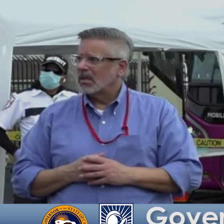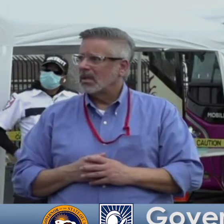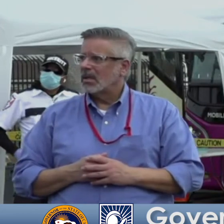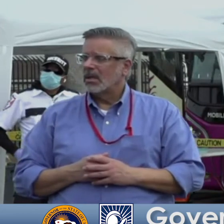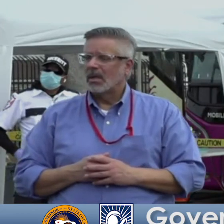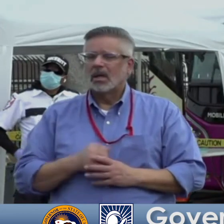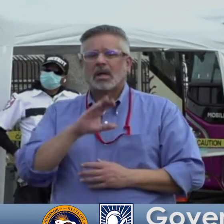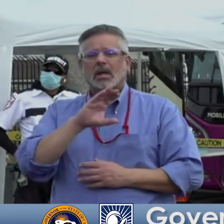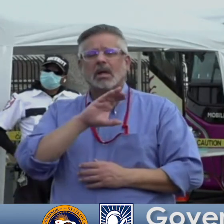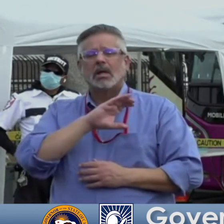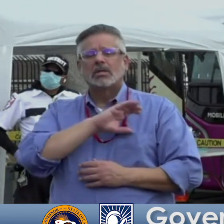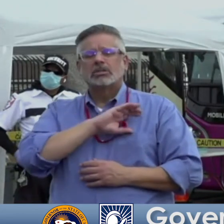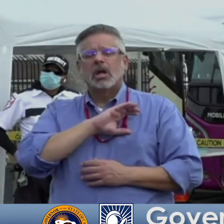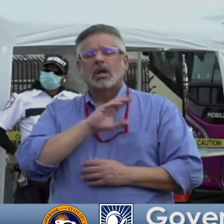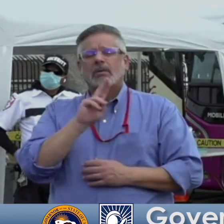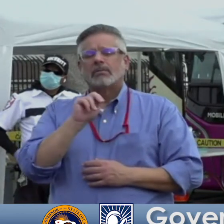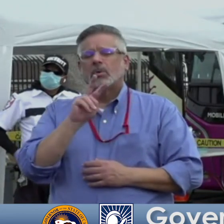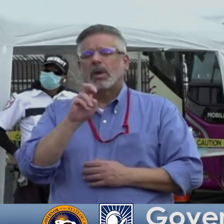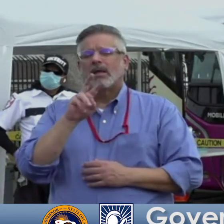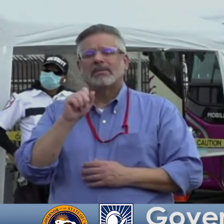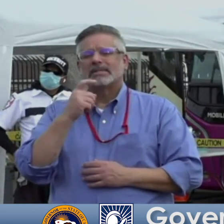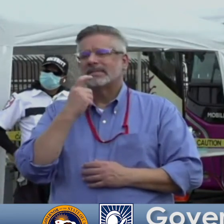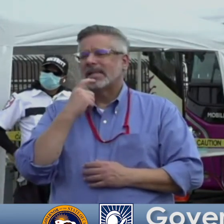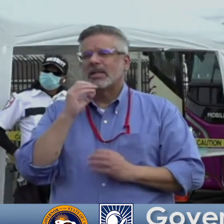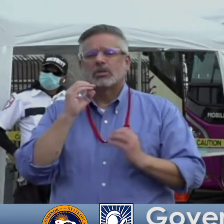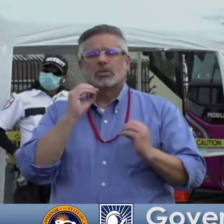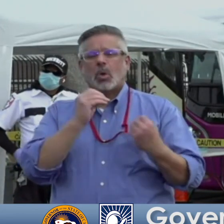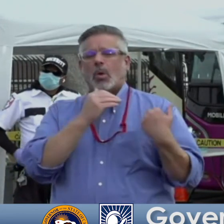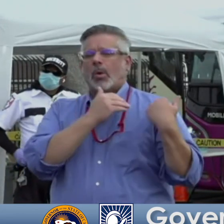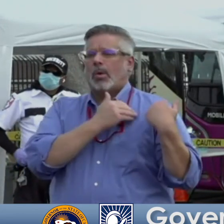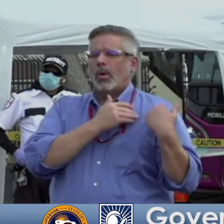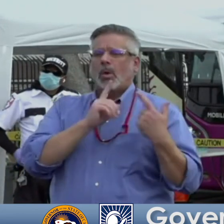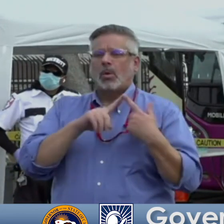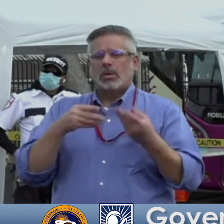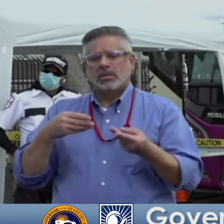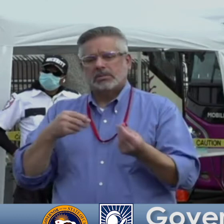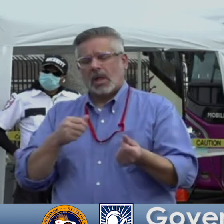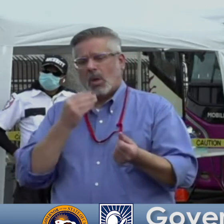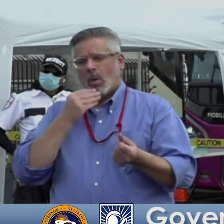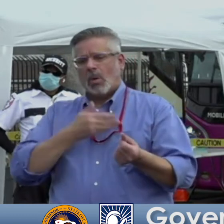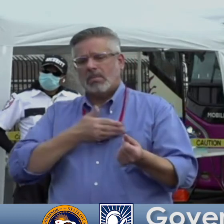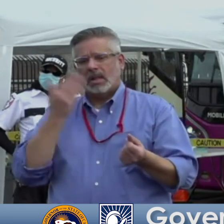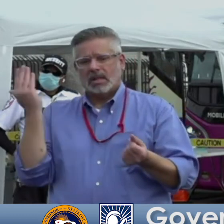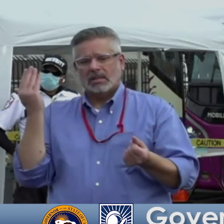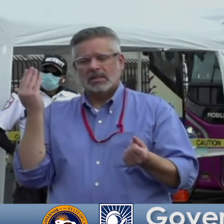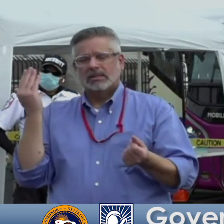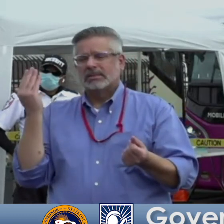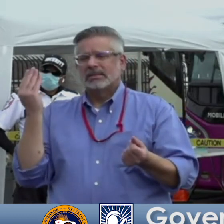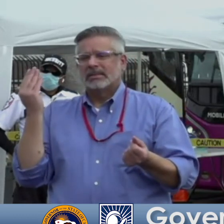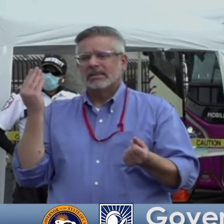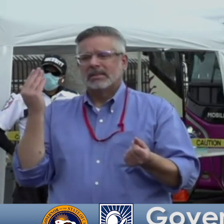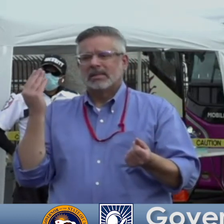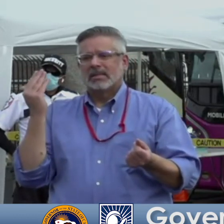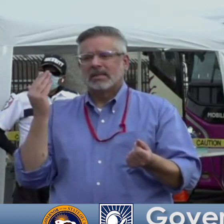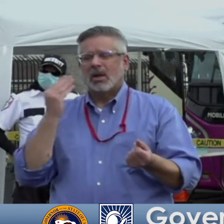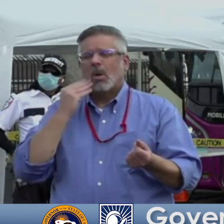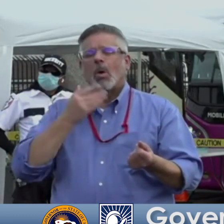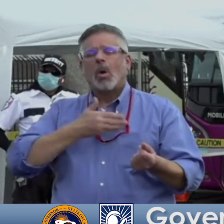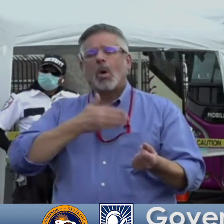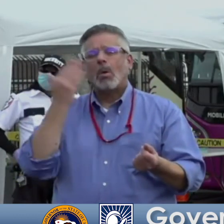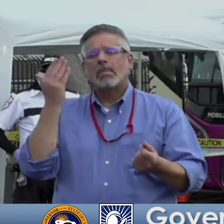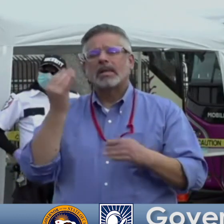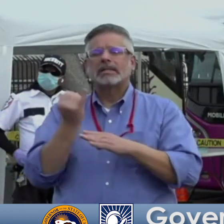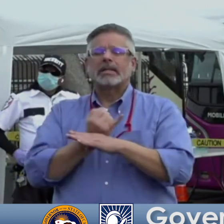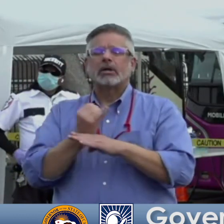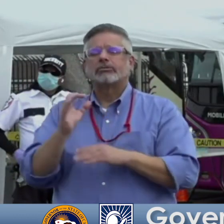Sheriff Villanueva said today that there's no accountability when it comes to spending on the homelessness, and he termed it a homeless